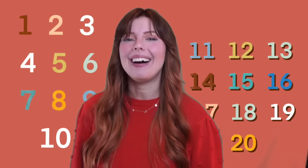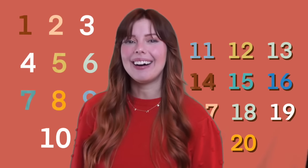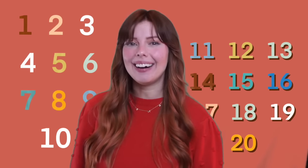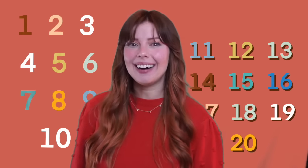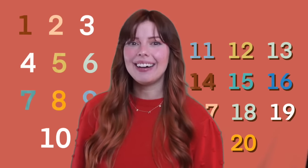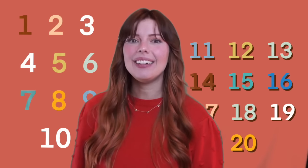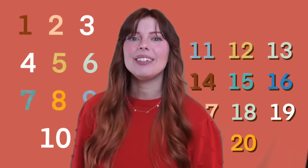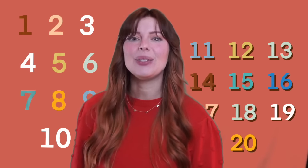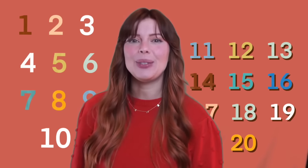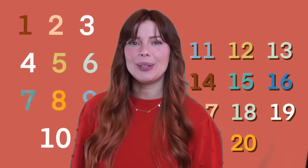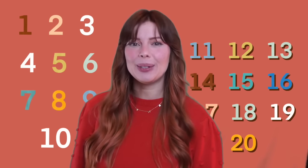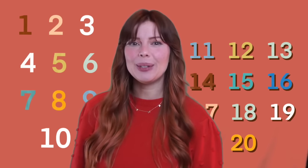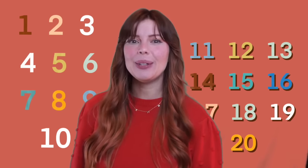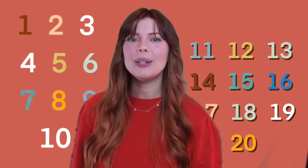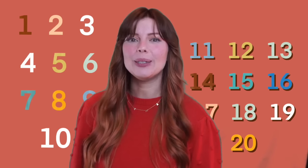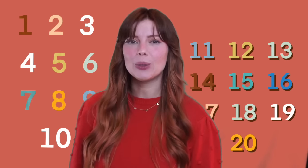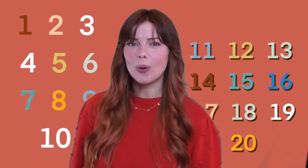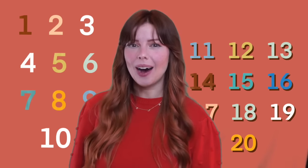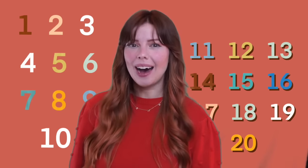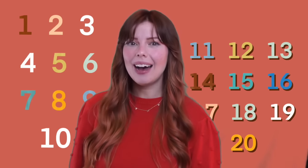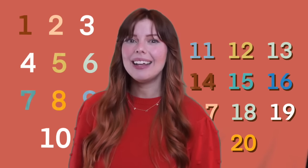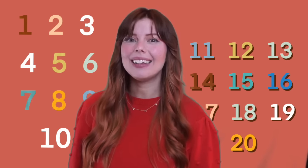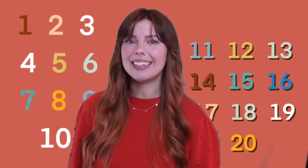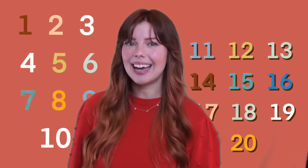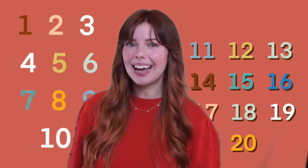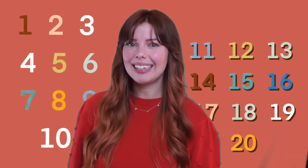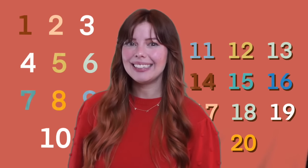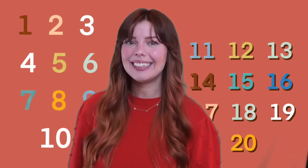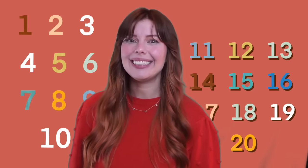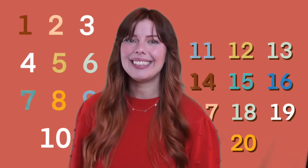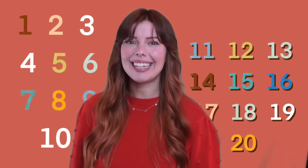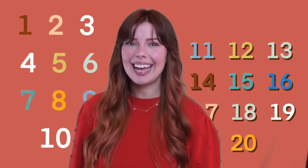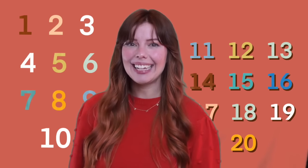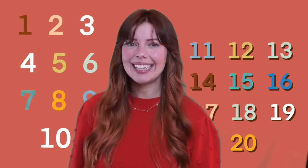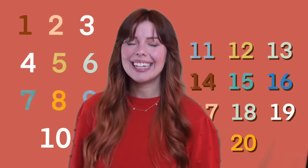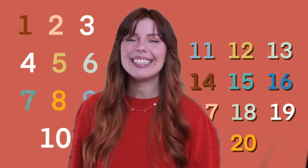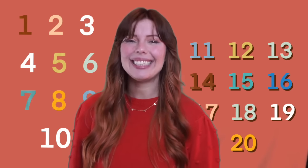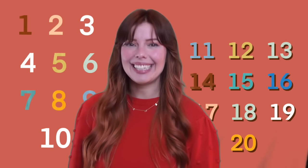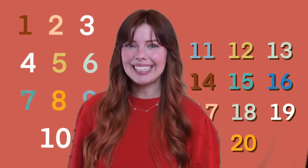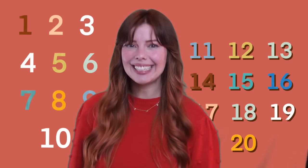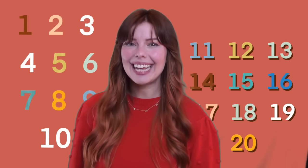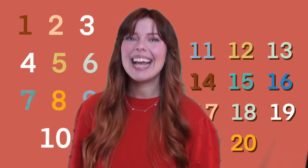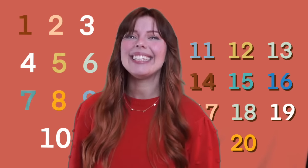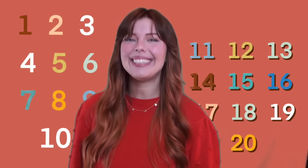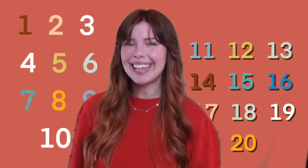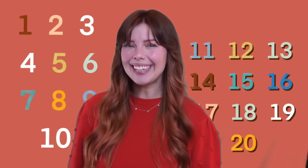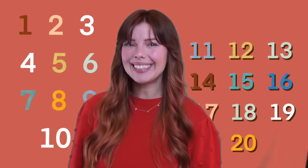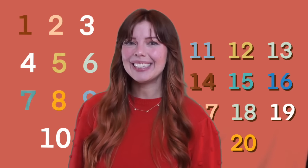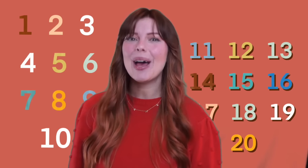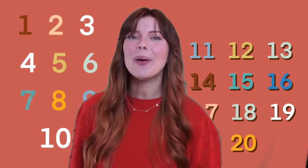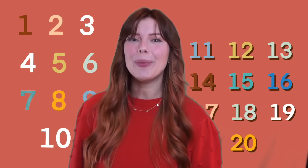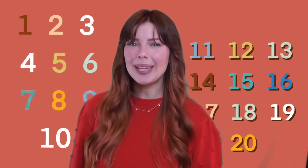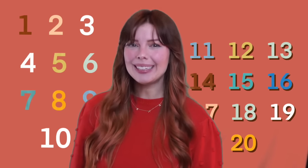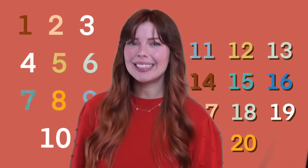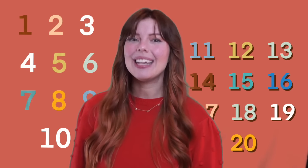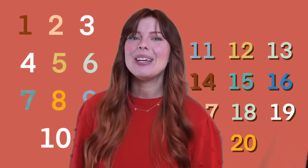Un, deux, trois, quatre, cinq, six, sept, huit,